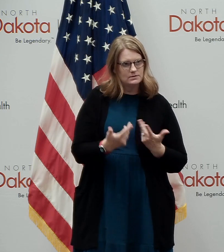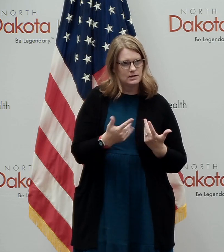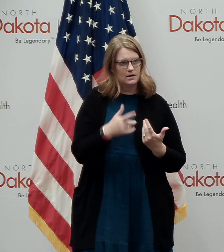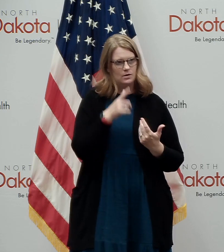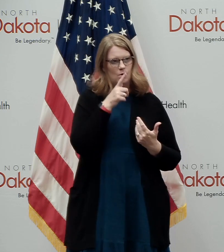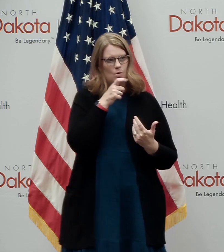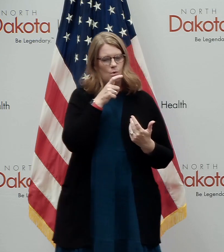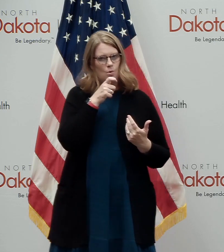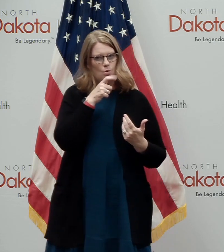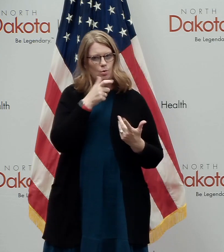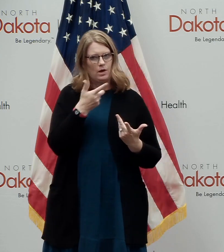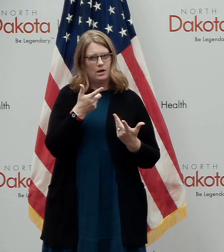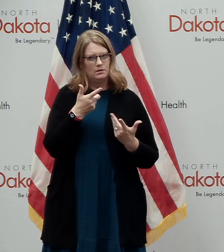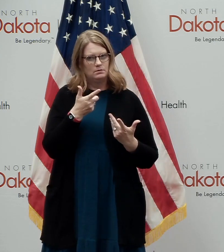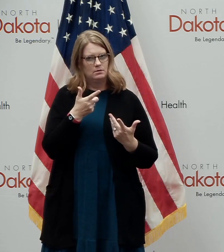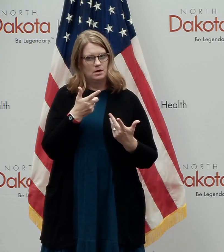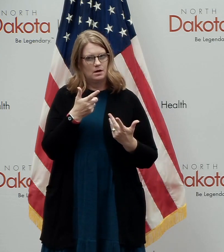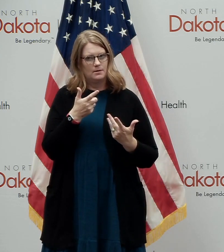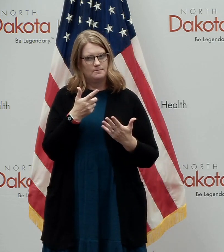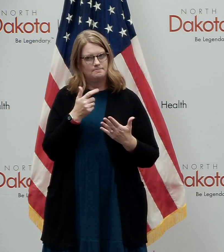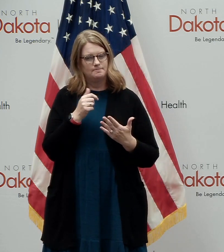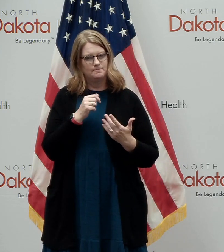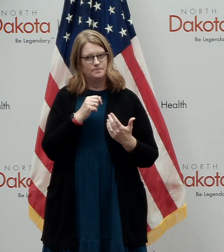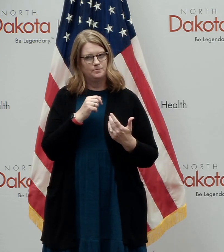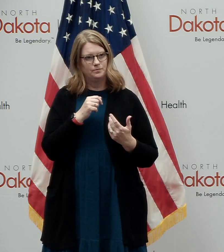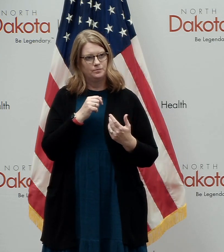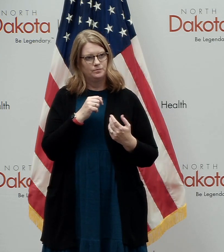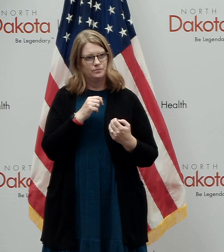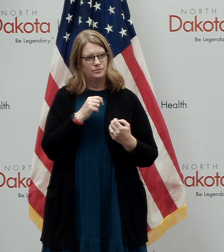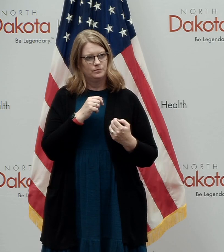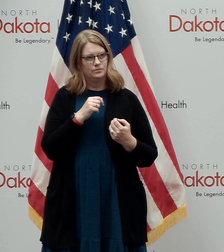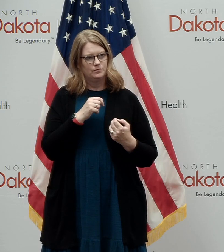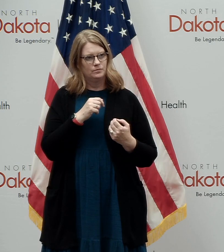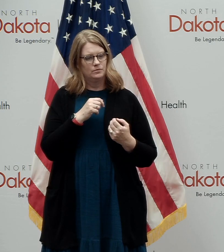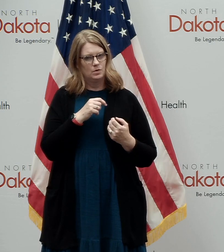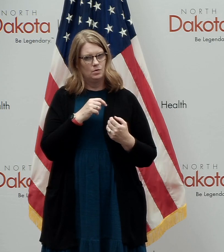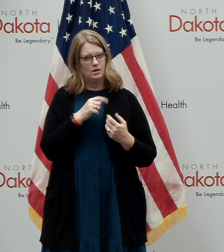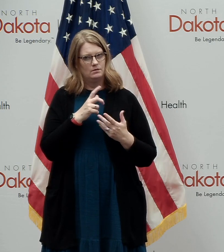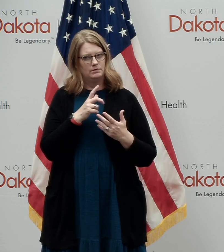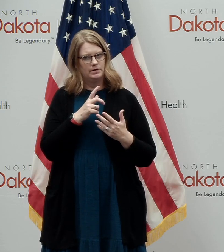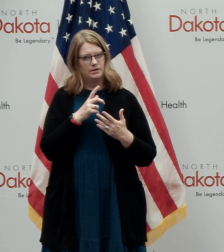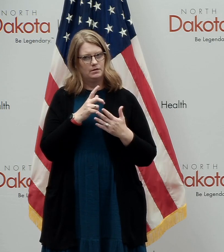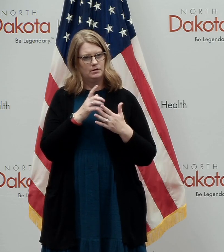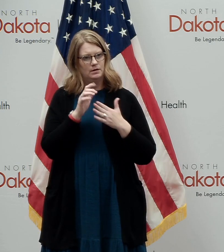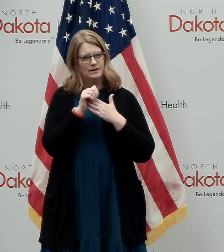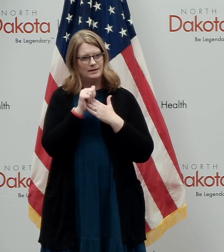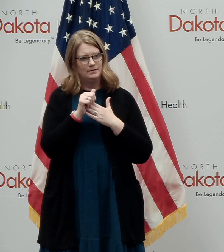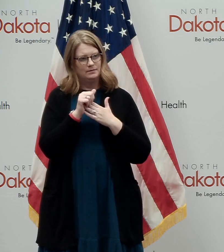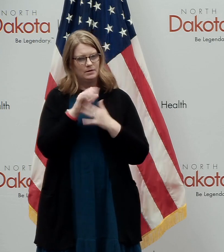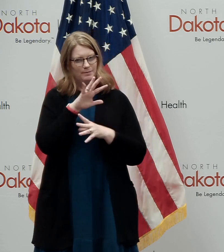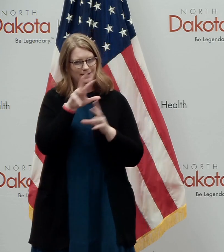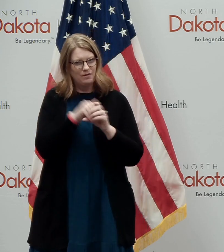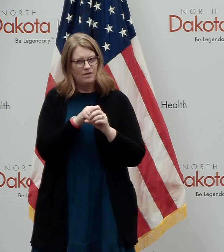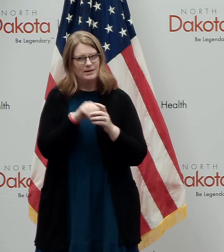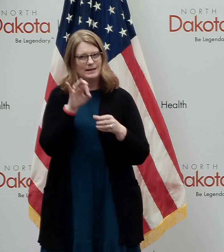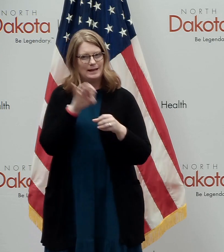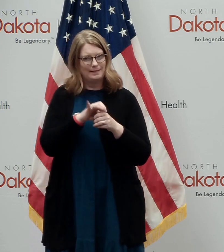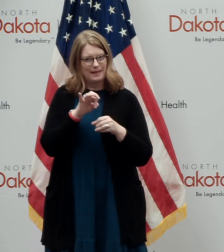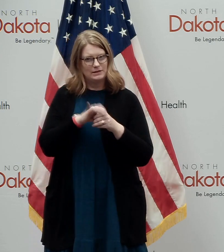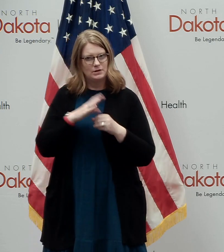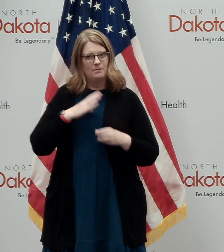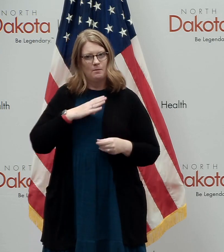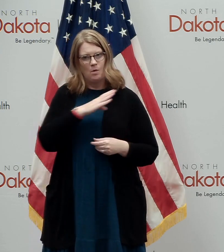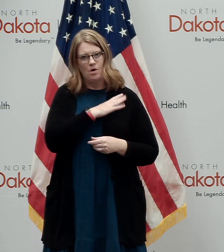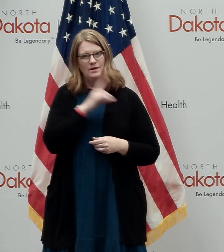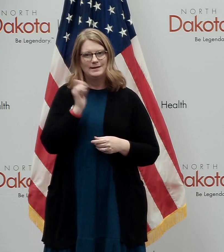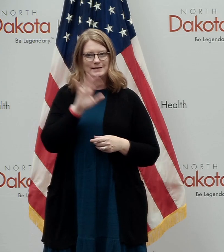be on the election board. it has to be politically balanced and